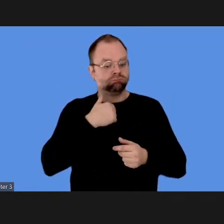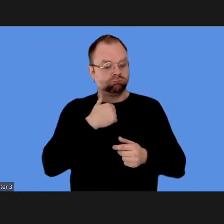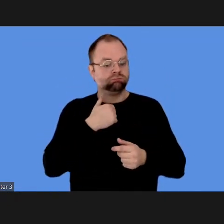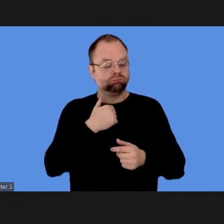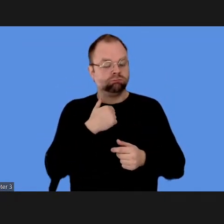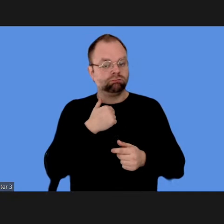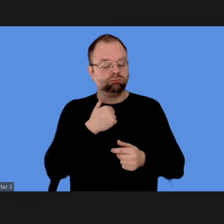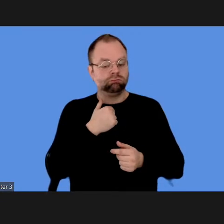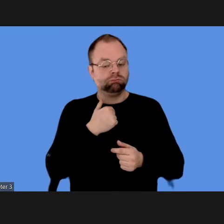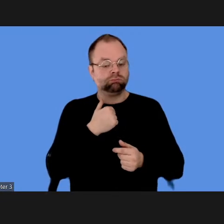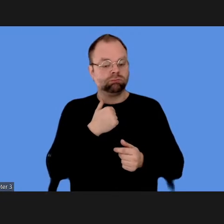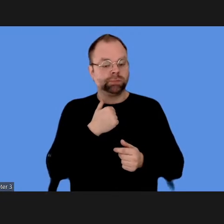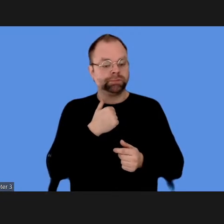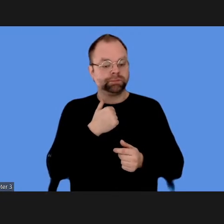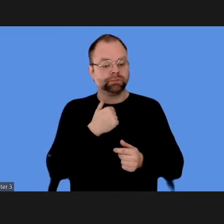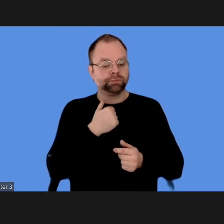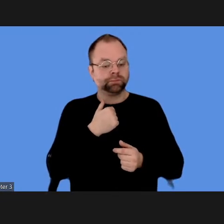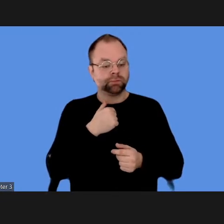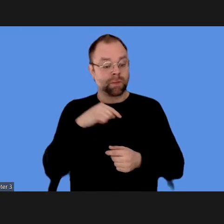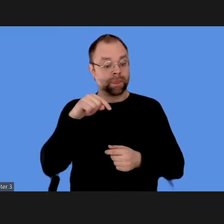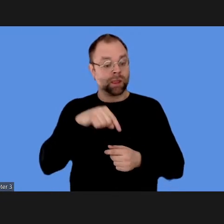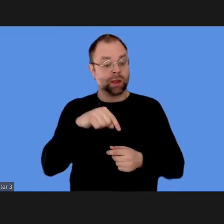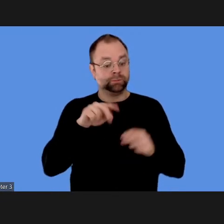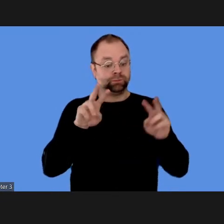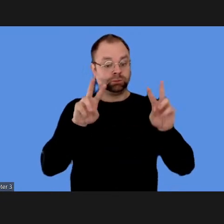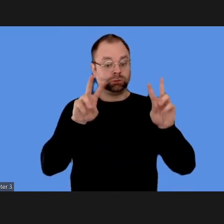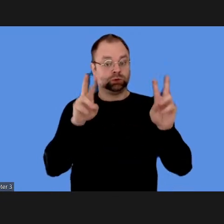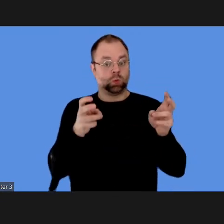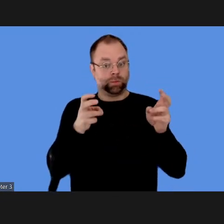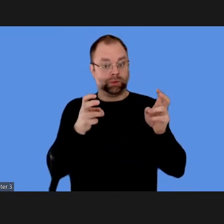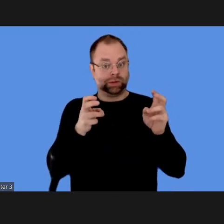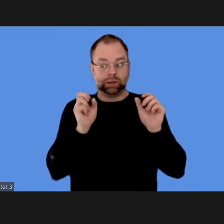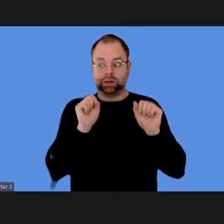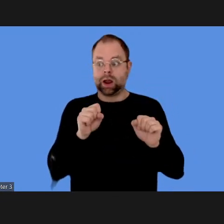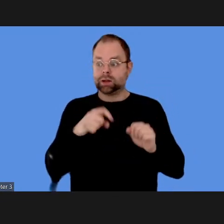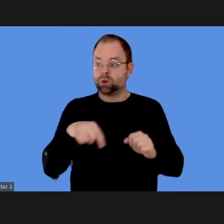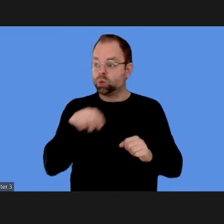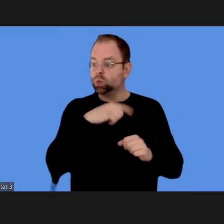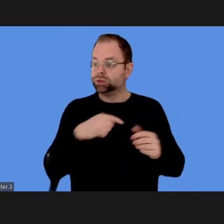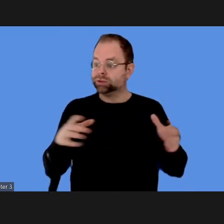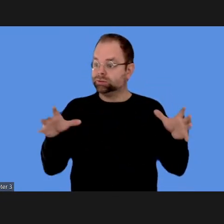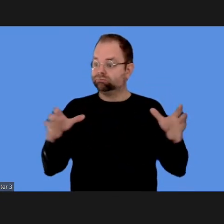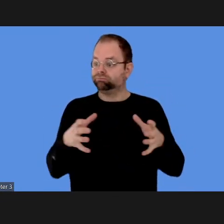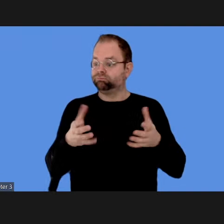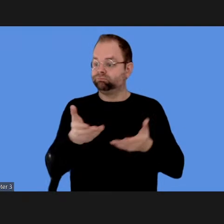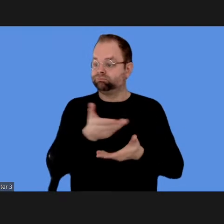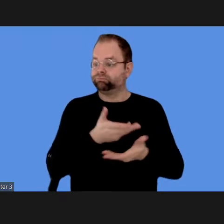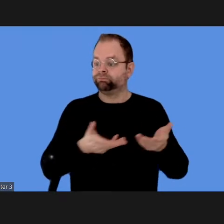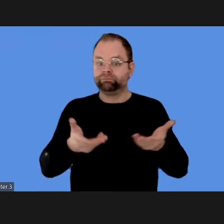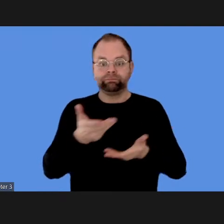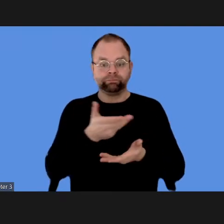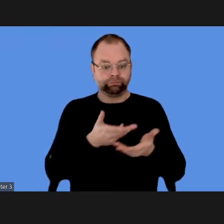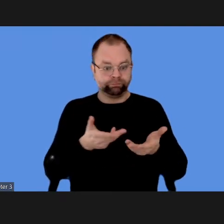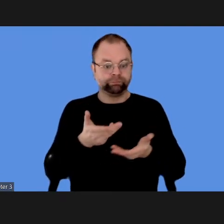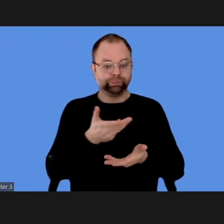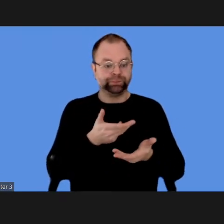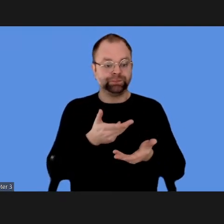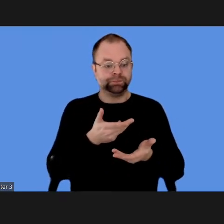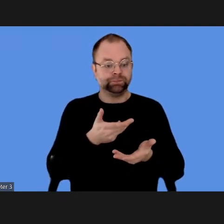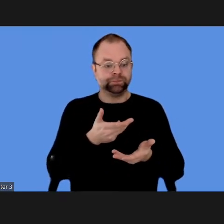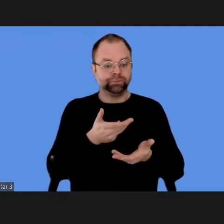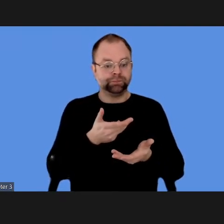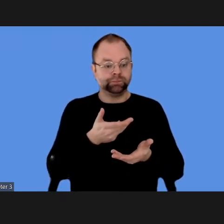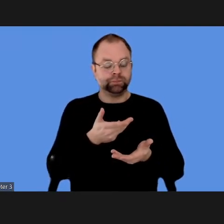of the major challenges we as Africans, especially when we speak about our long-term,